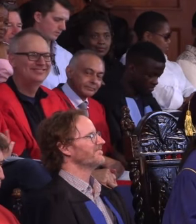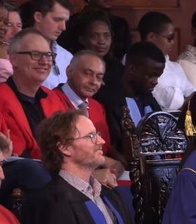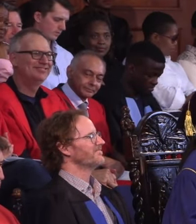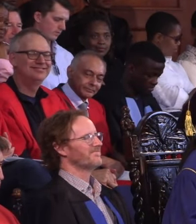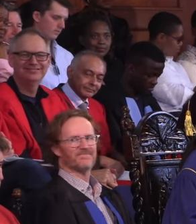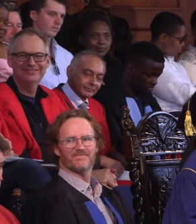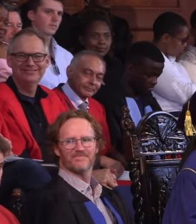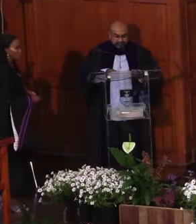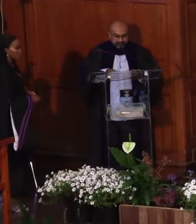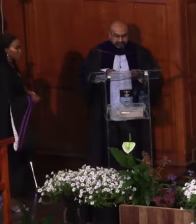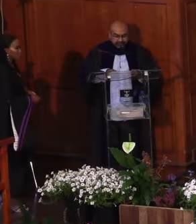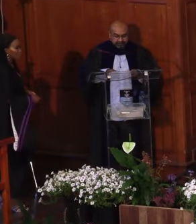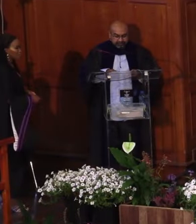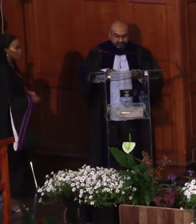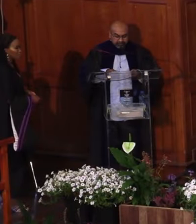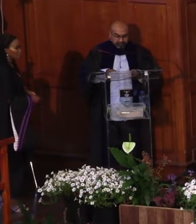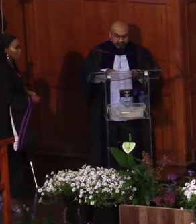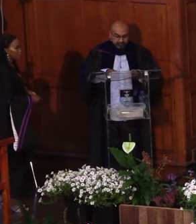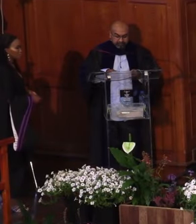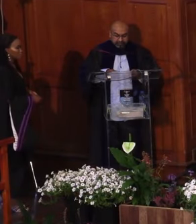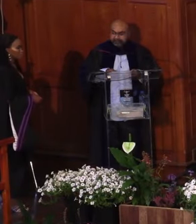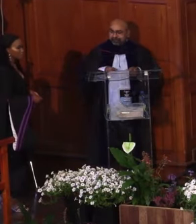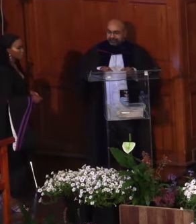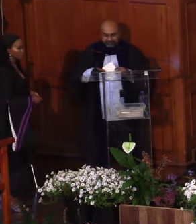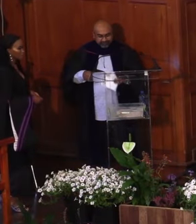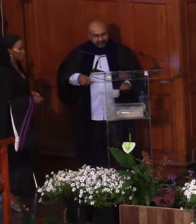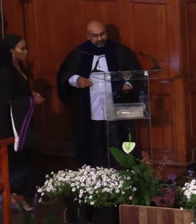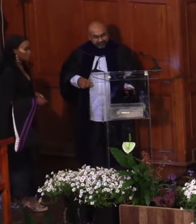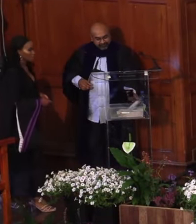For the degree of Bachelor of Science Honours, Sinokolo Madasi.